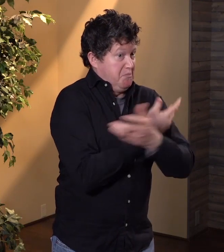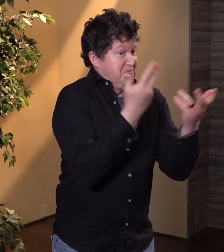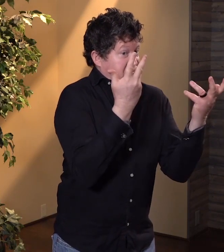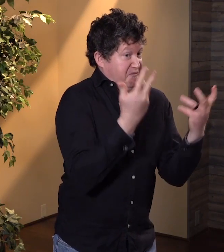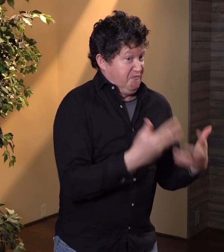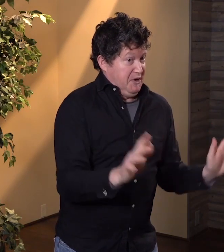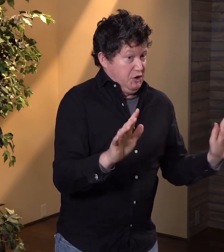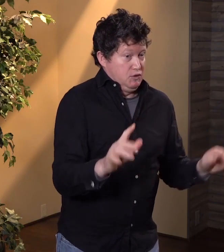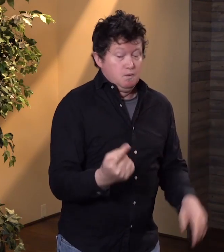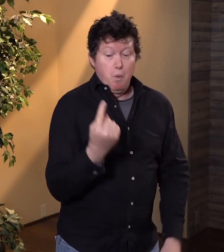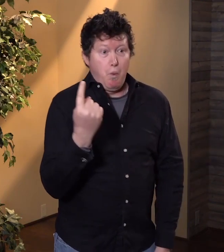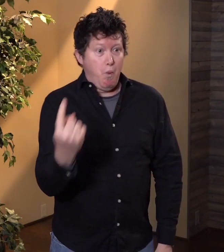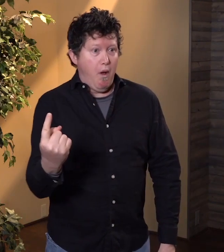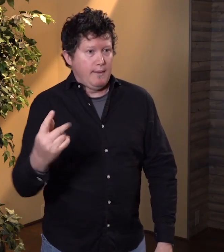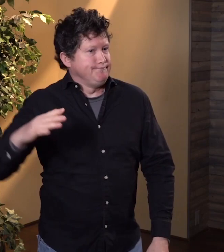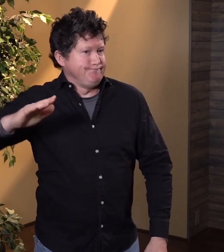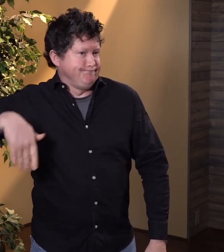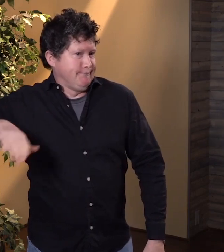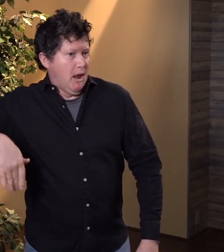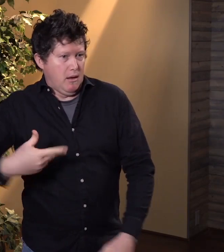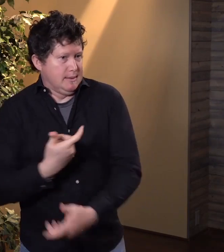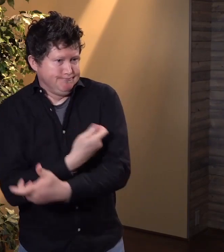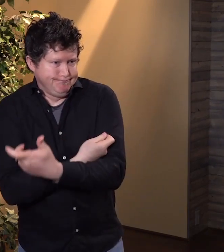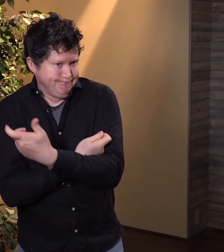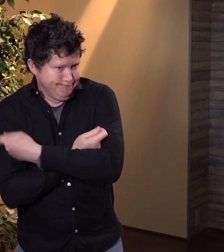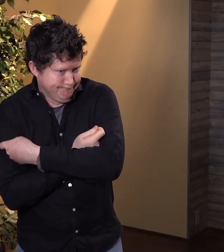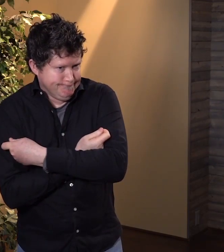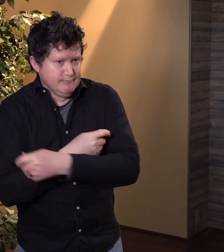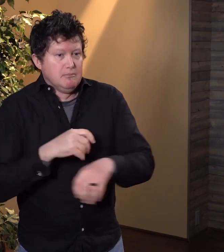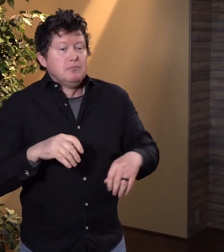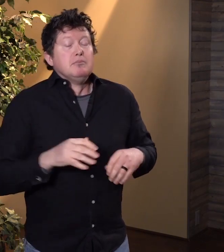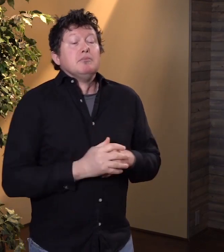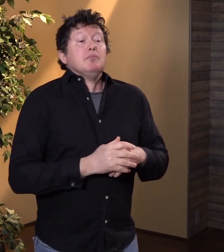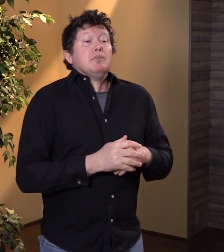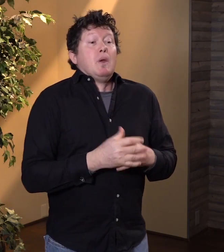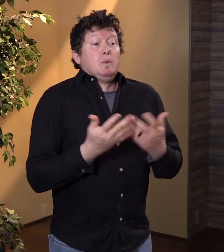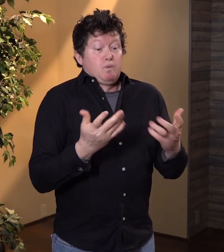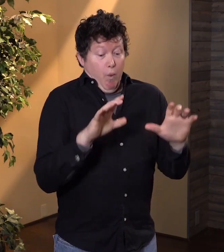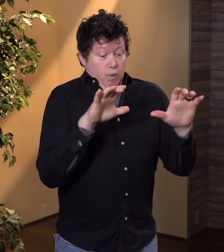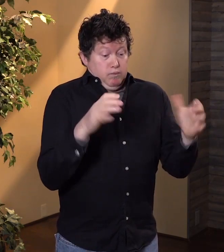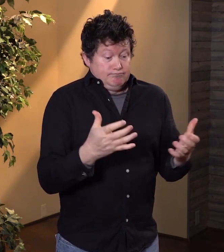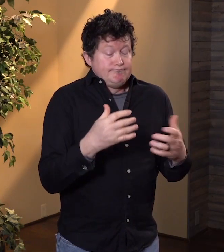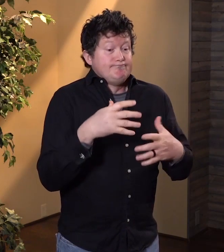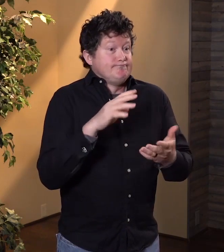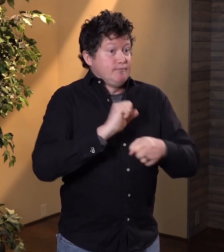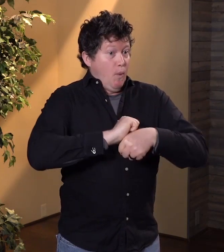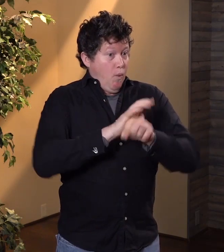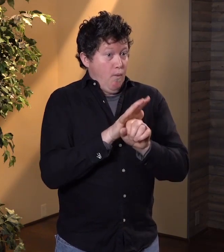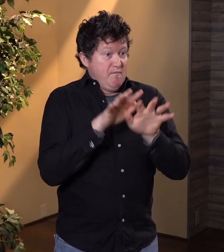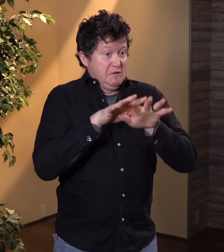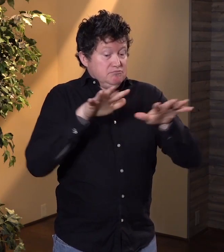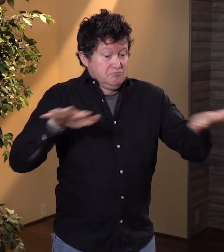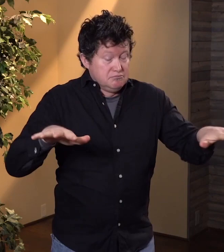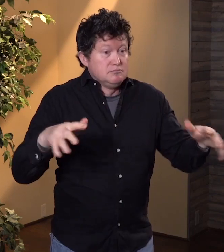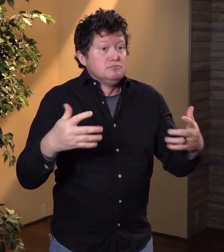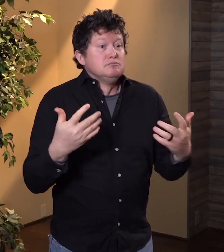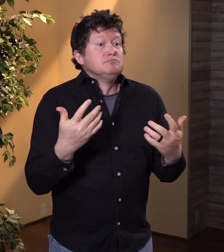vaccinated. And the coronavirus has spread and it cannot find anybody who hasn't